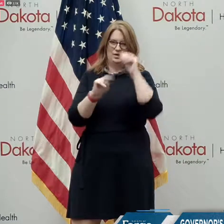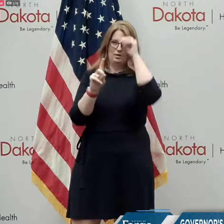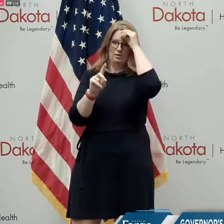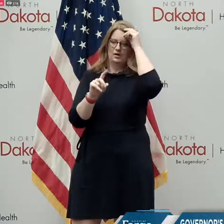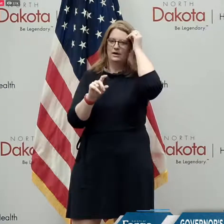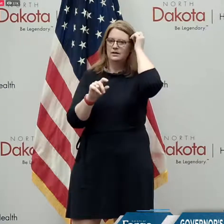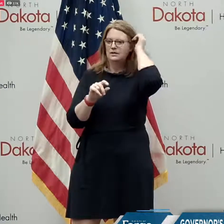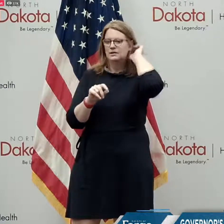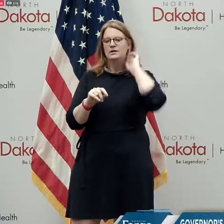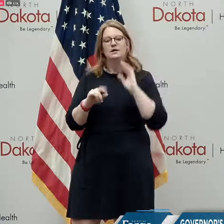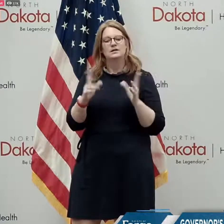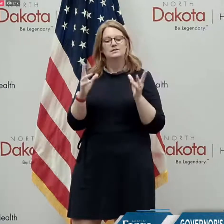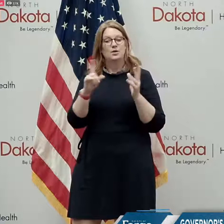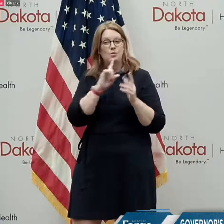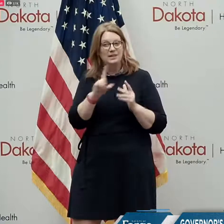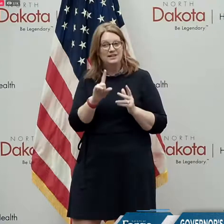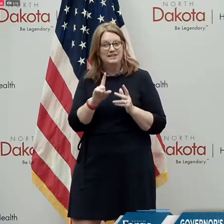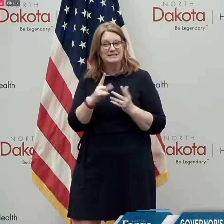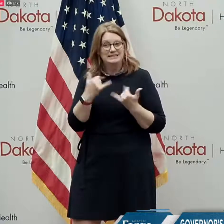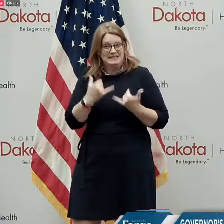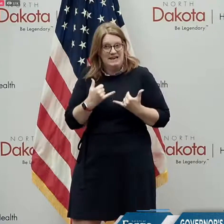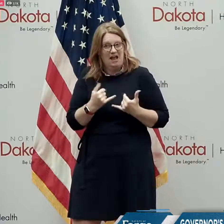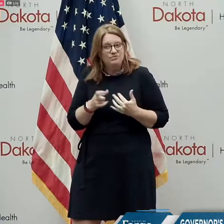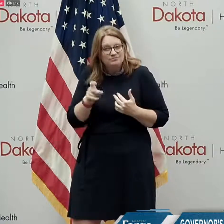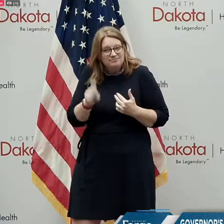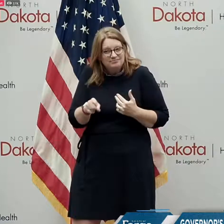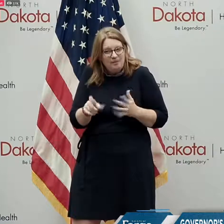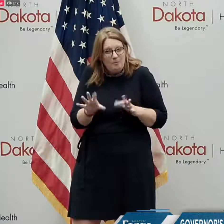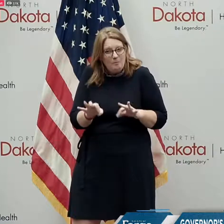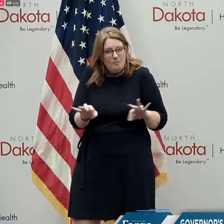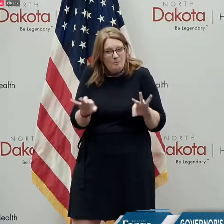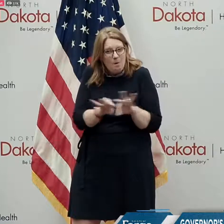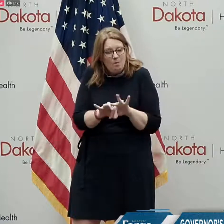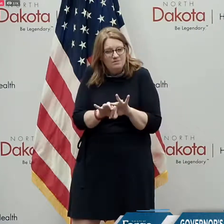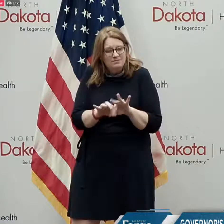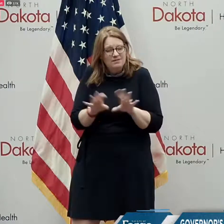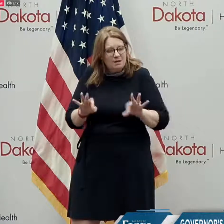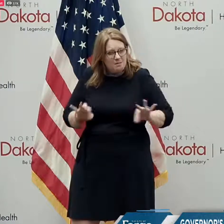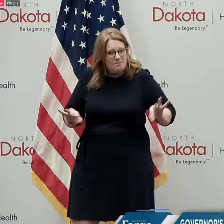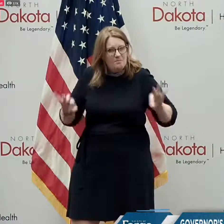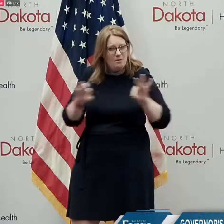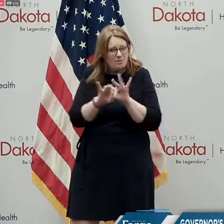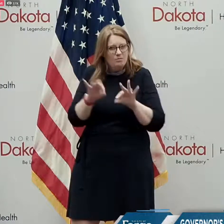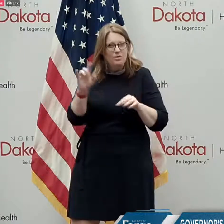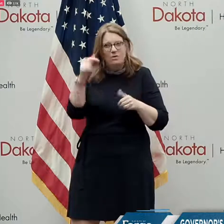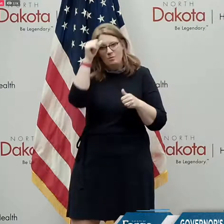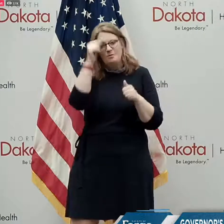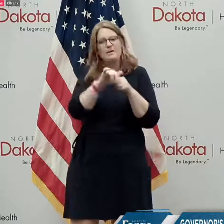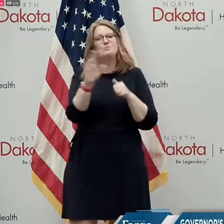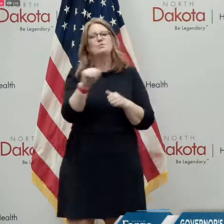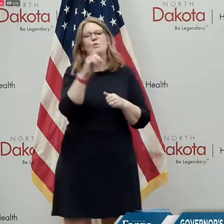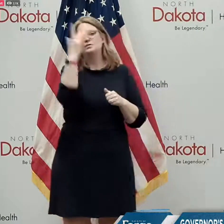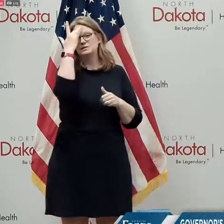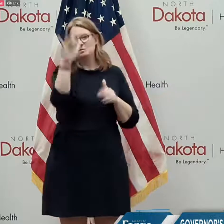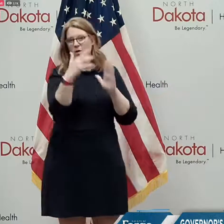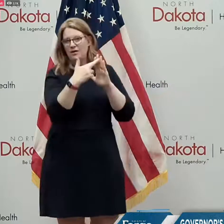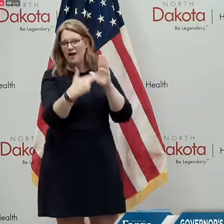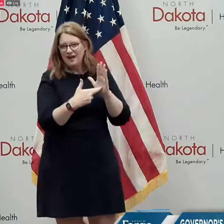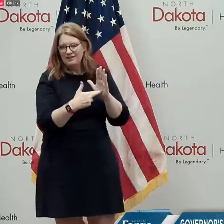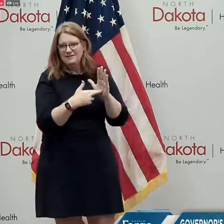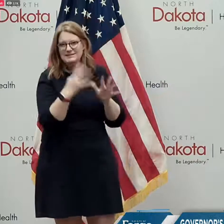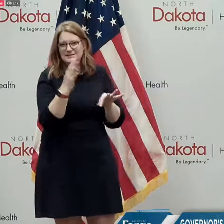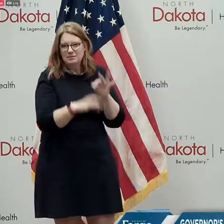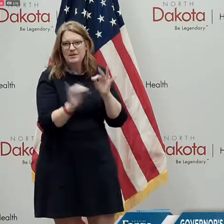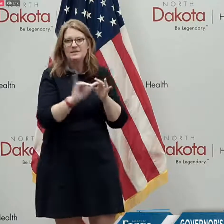more important than ever that people be smart about remembering the North Dakota SMART guidelines, the simple ones